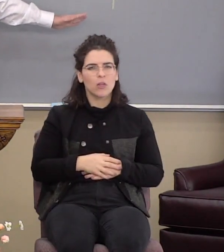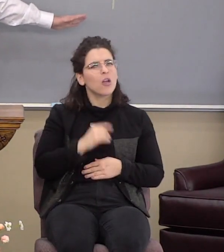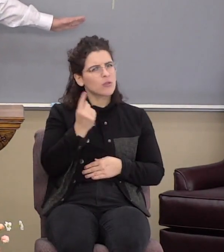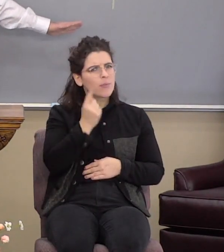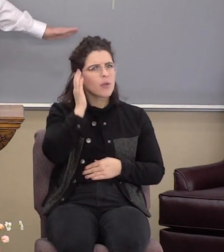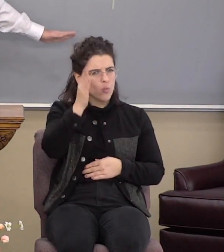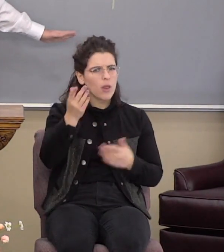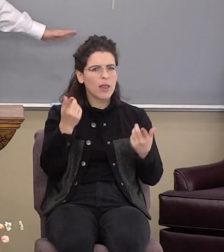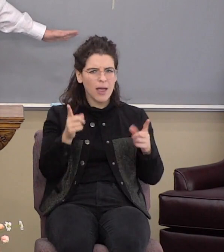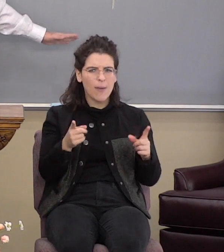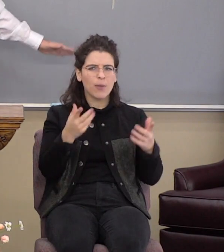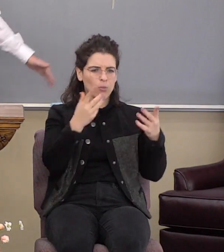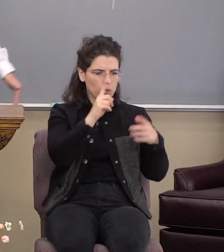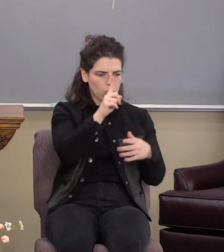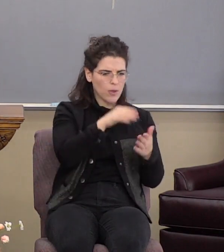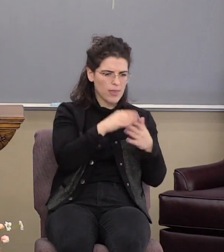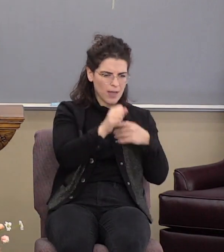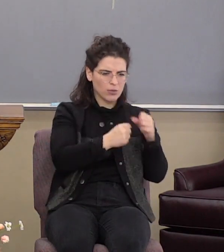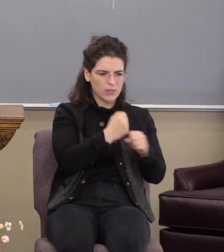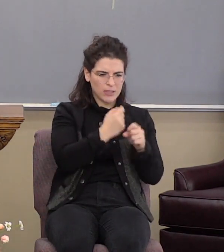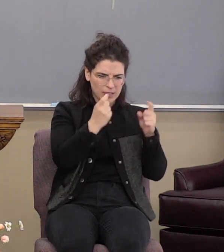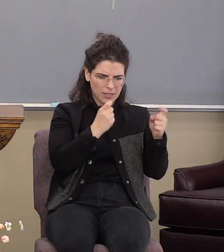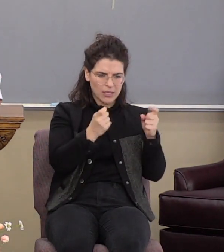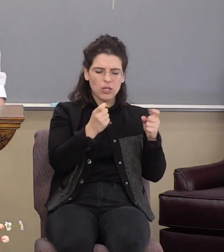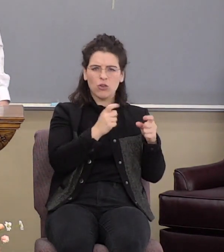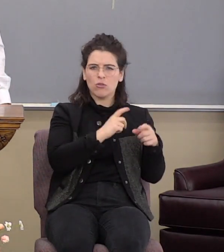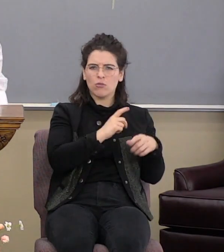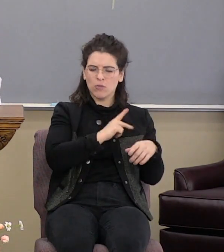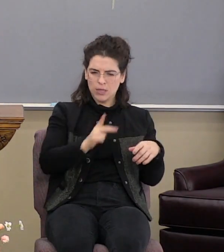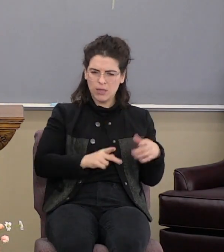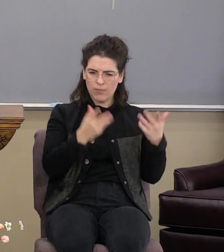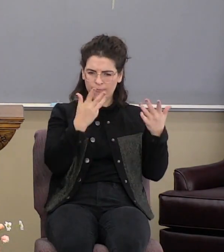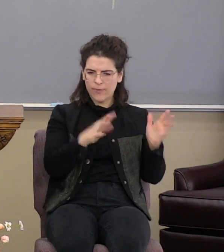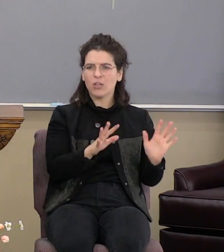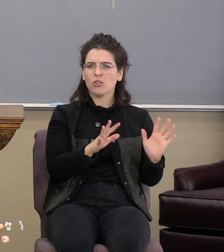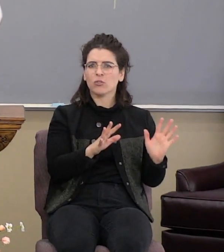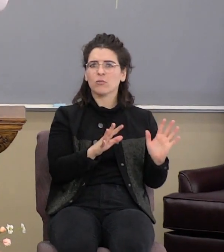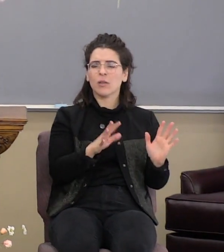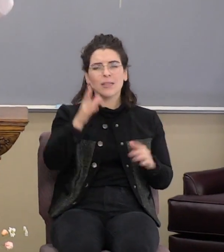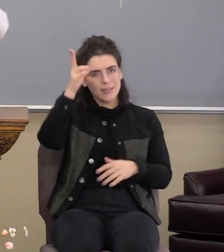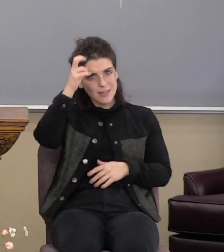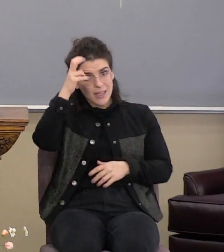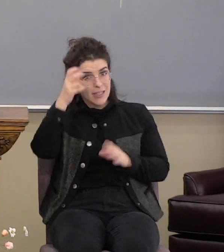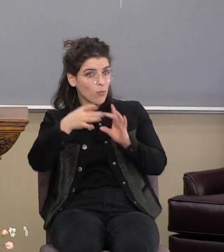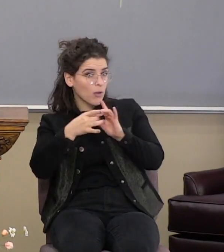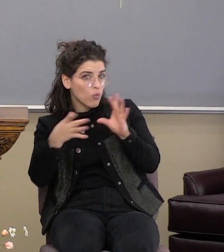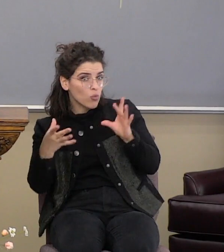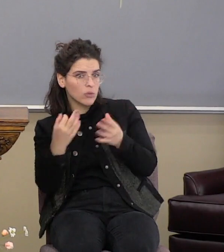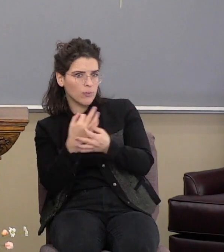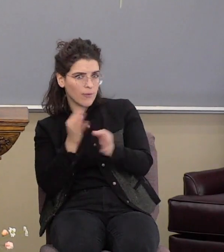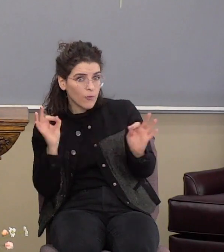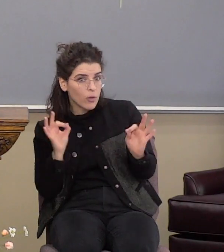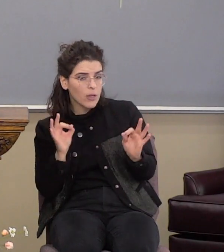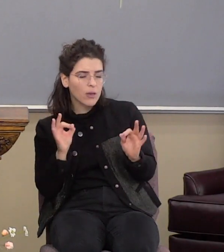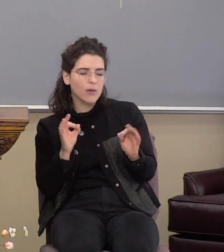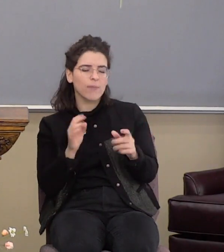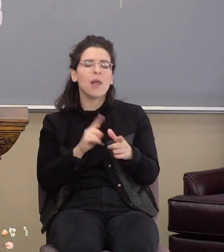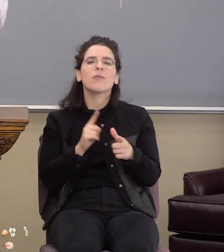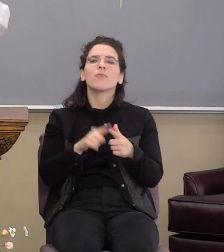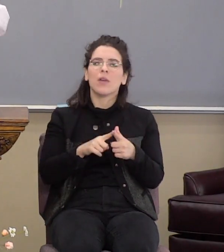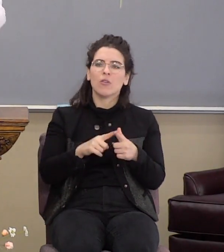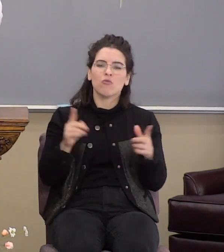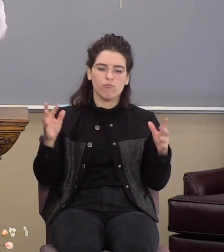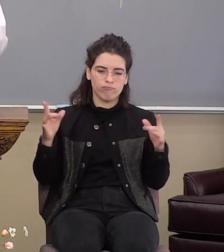millennial period of time. What's going to happen in addition to Satan being loosed, and then you're going to have the ultimate culmination of